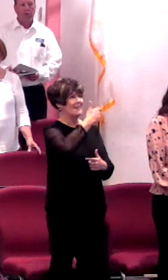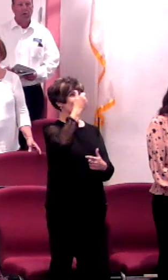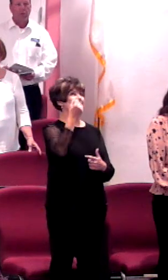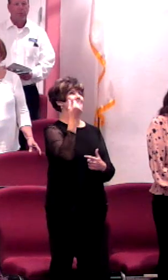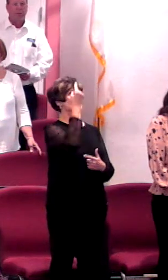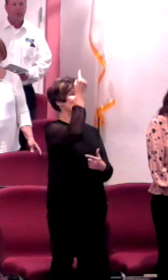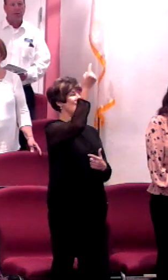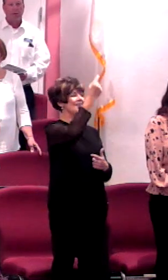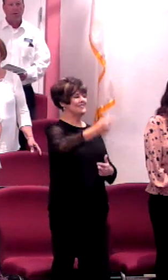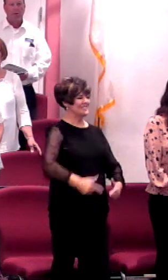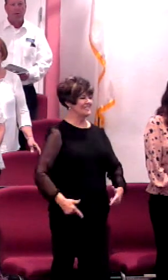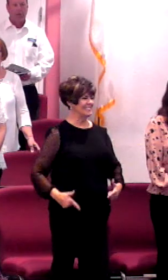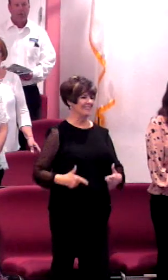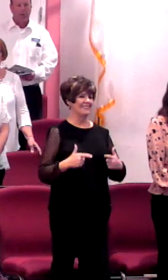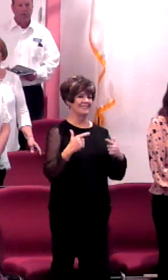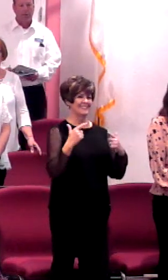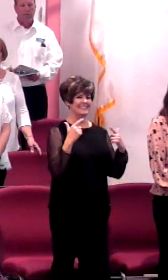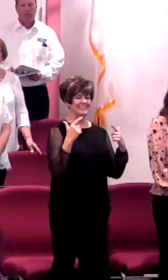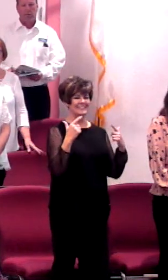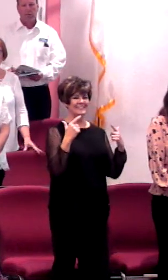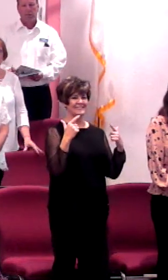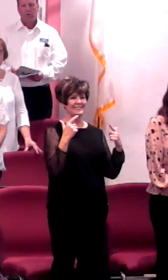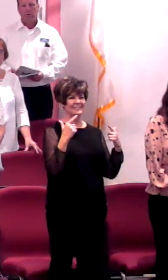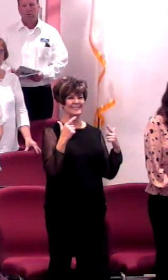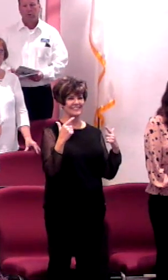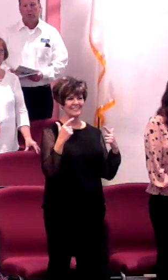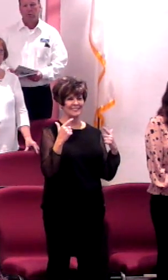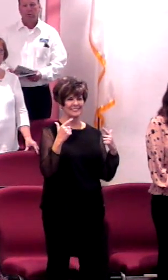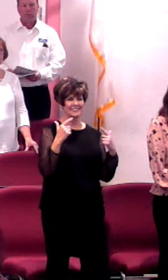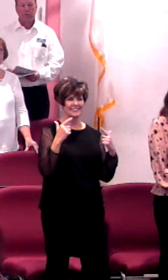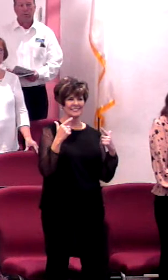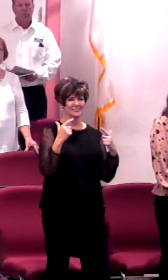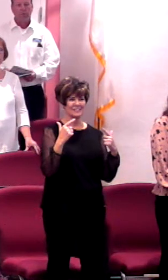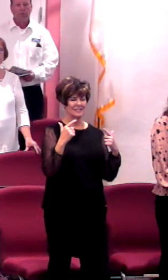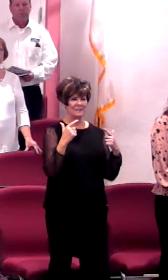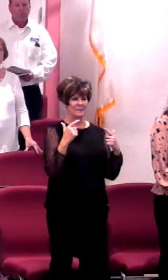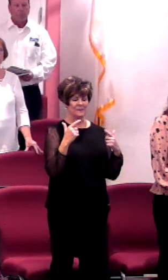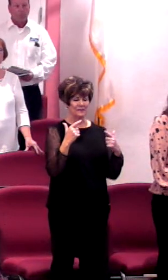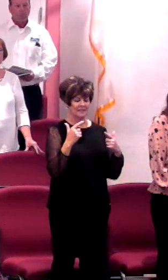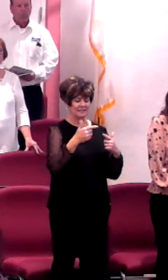Because he lives,